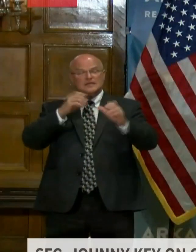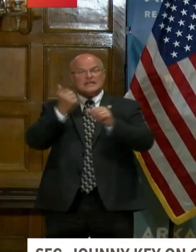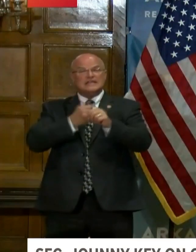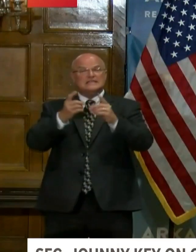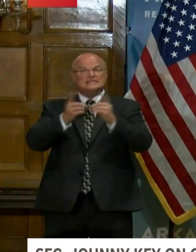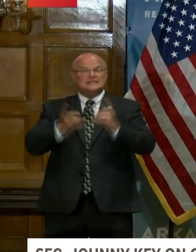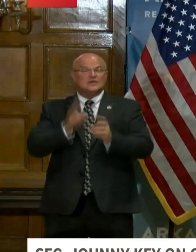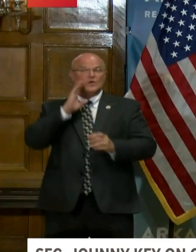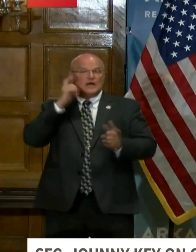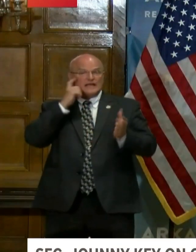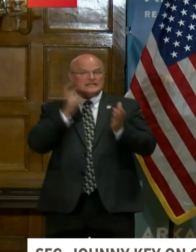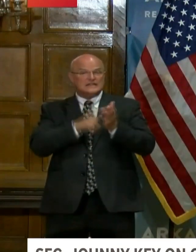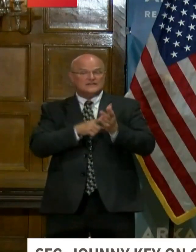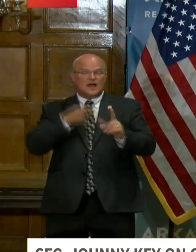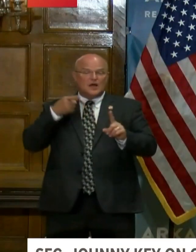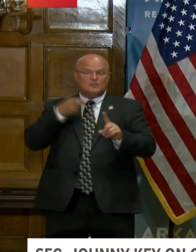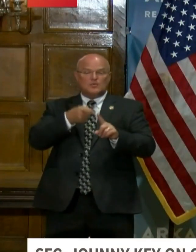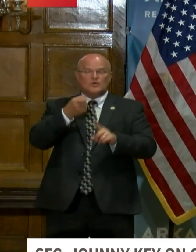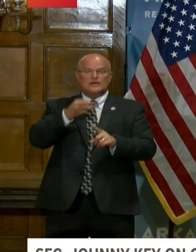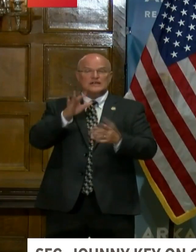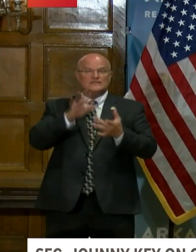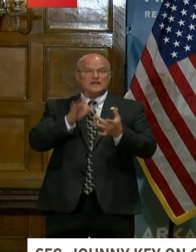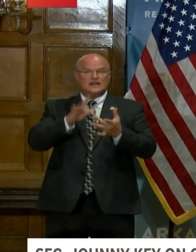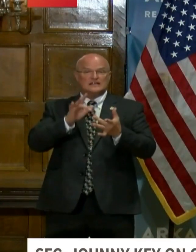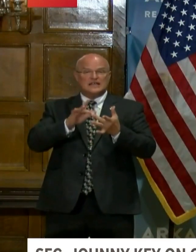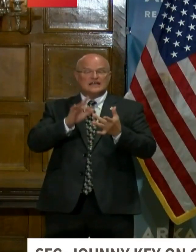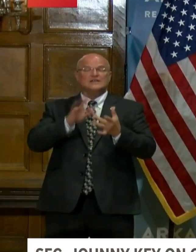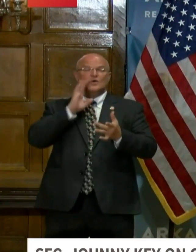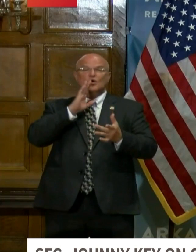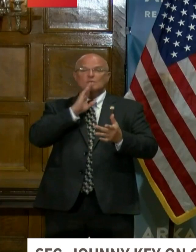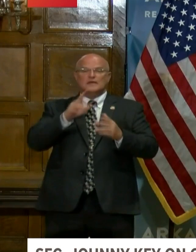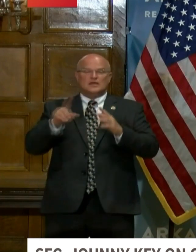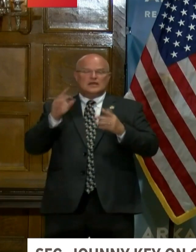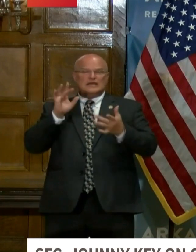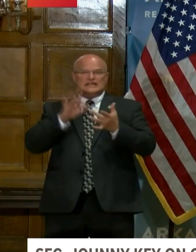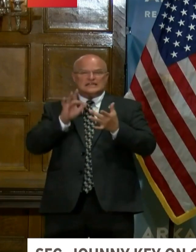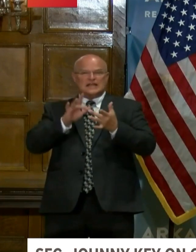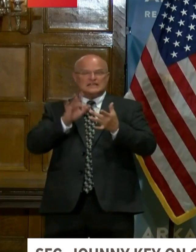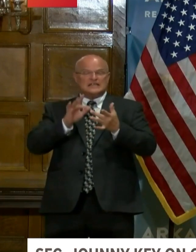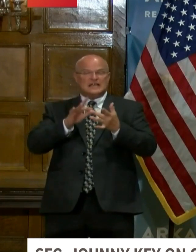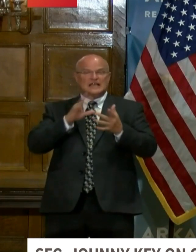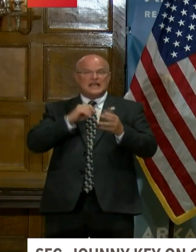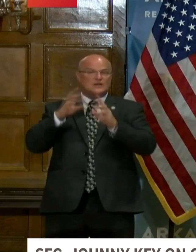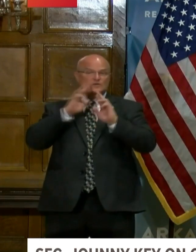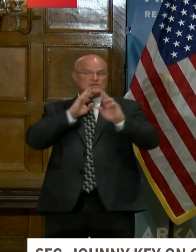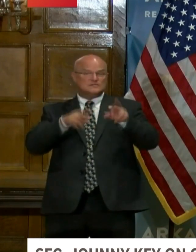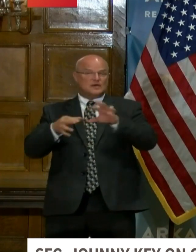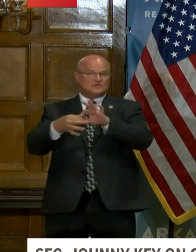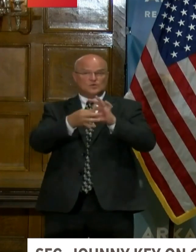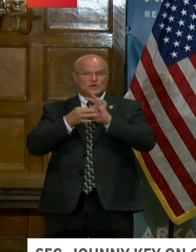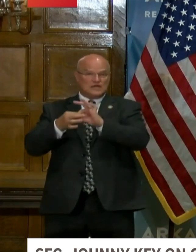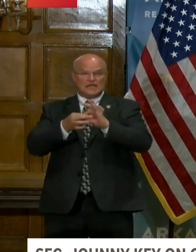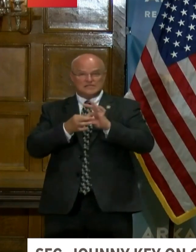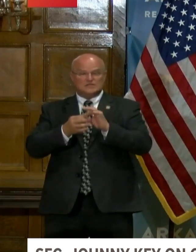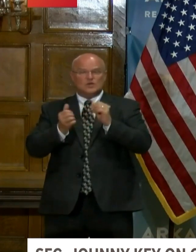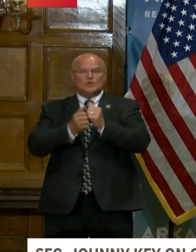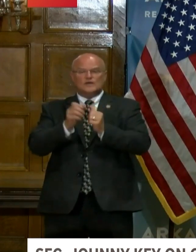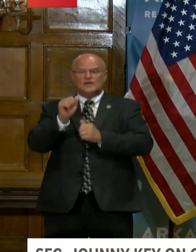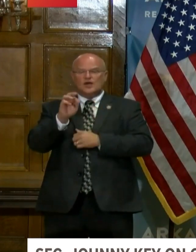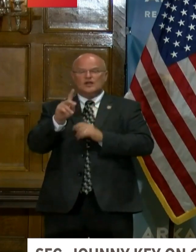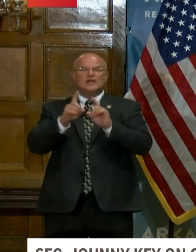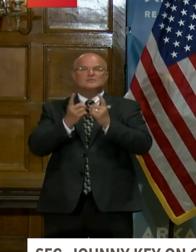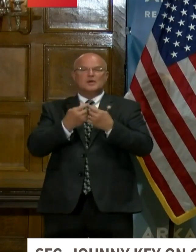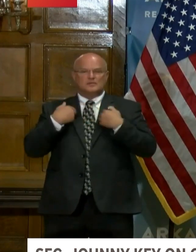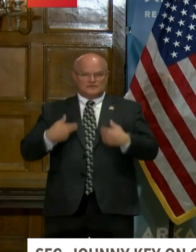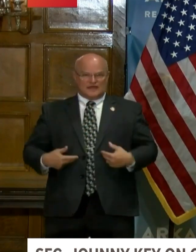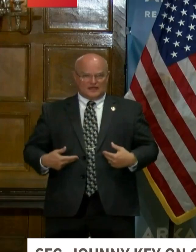each district will identify a point of contact who will be responsible for initial communications and response coordination with the Arkansas